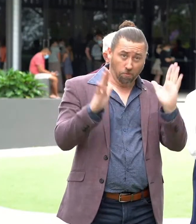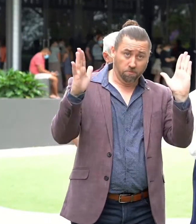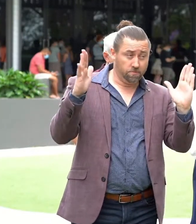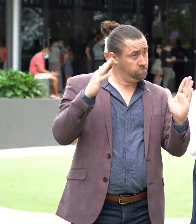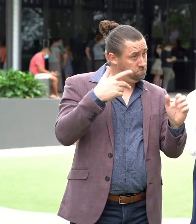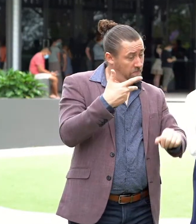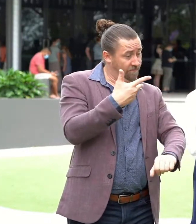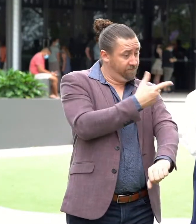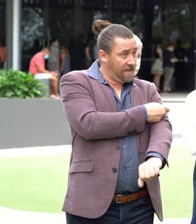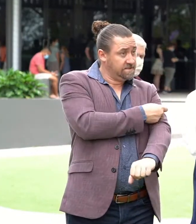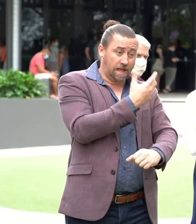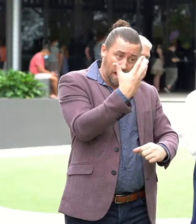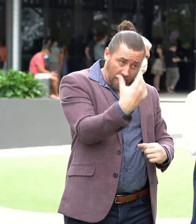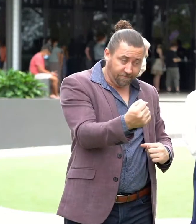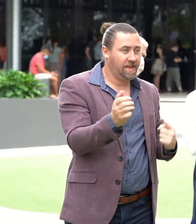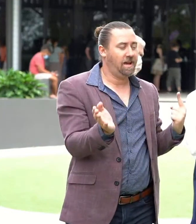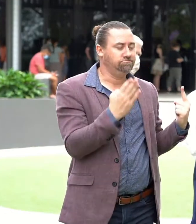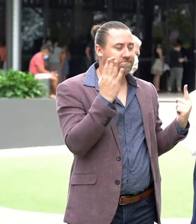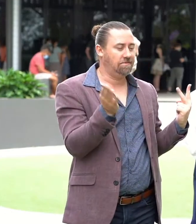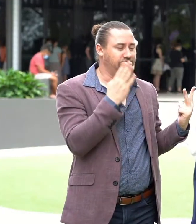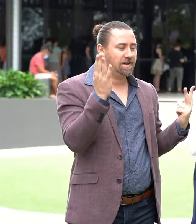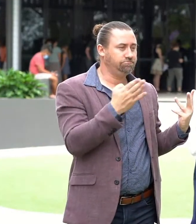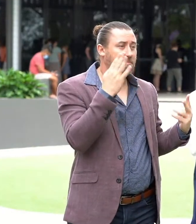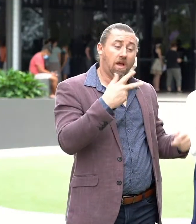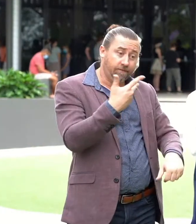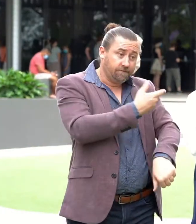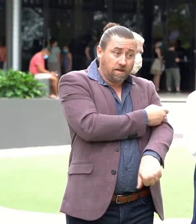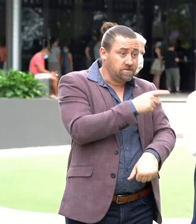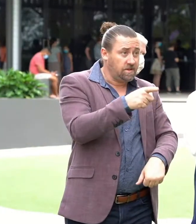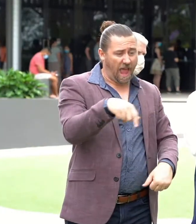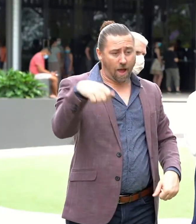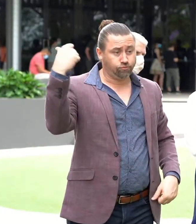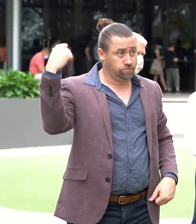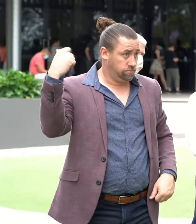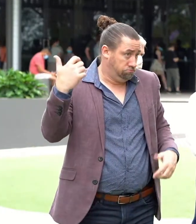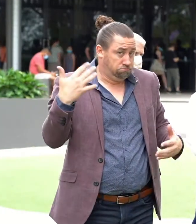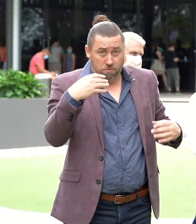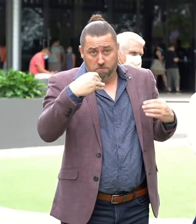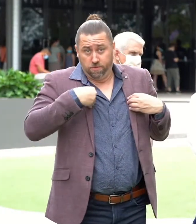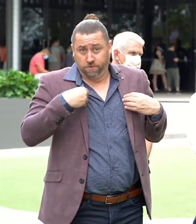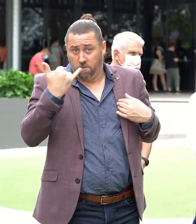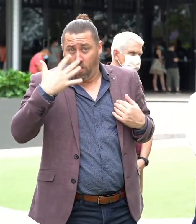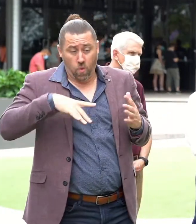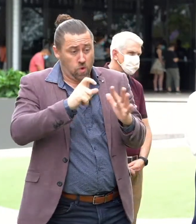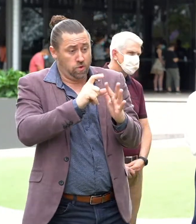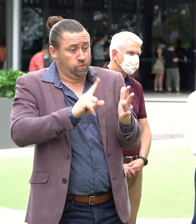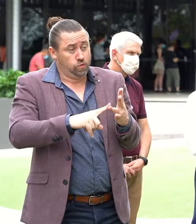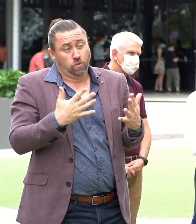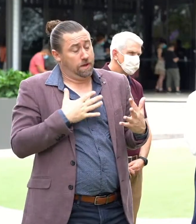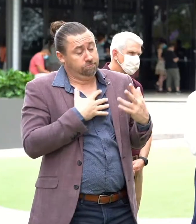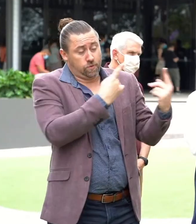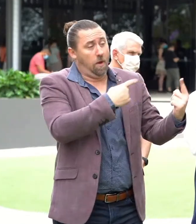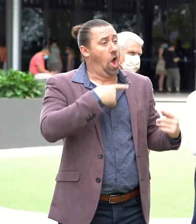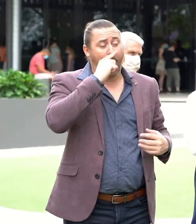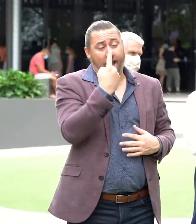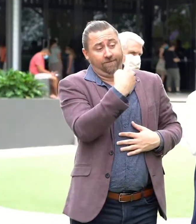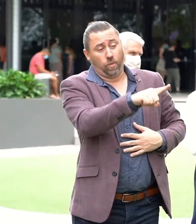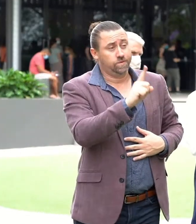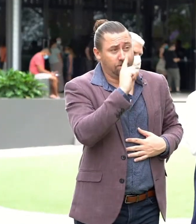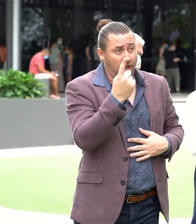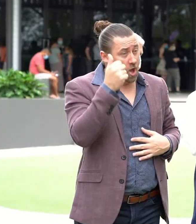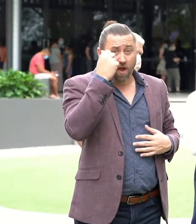for vaccinated patrons, then they will not have the restrictions, and we may be able to do that. But that's up to businesses. I know